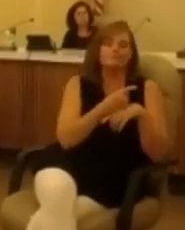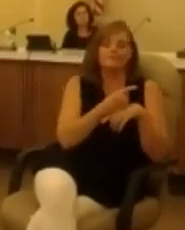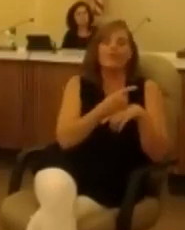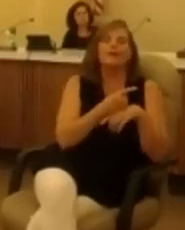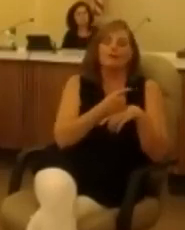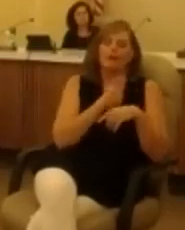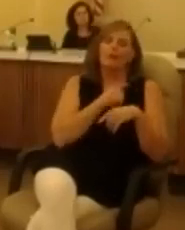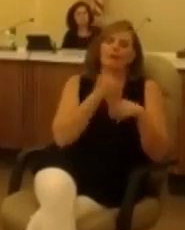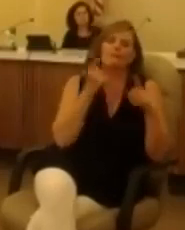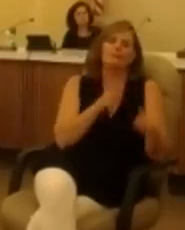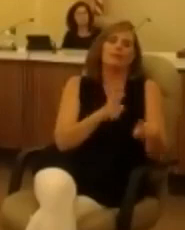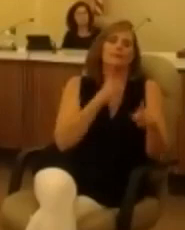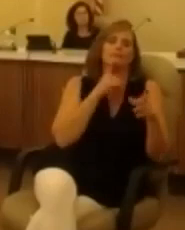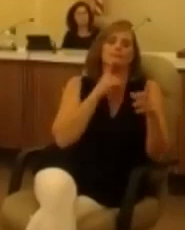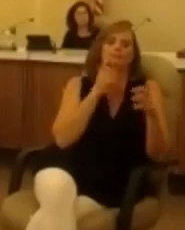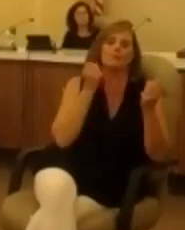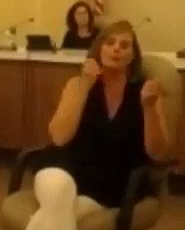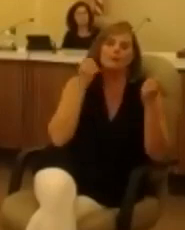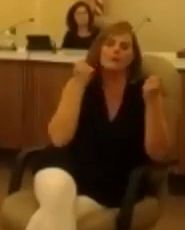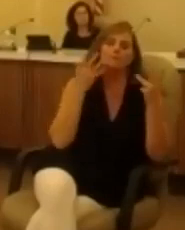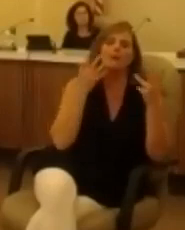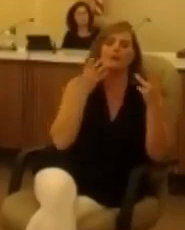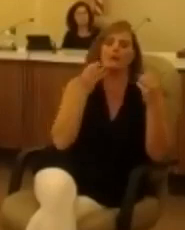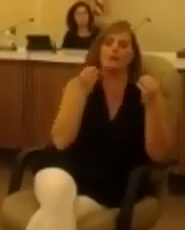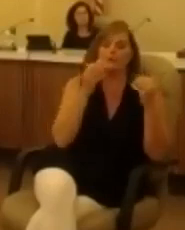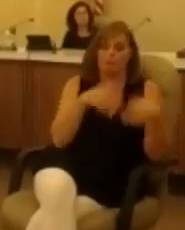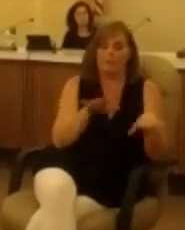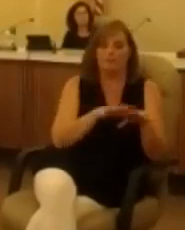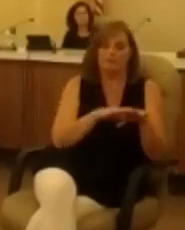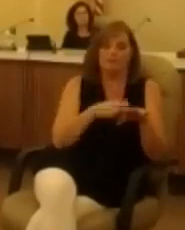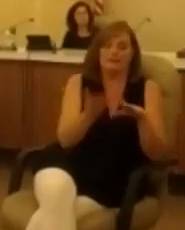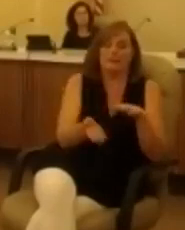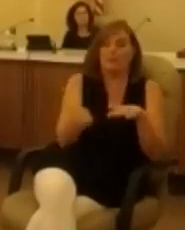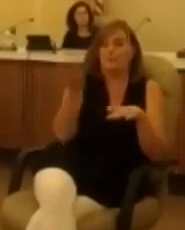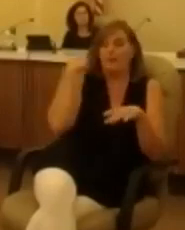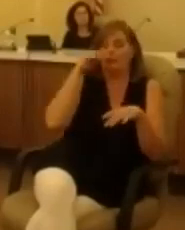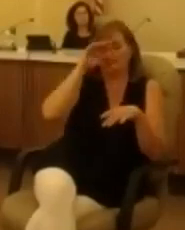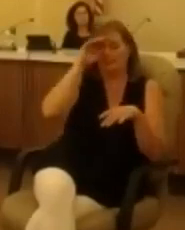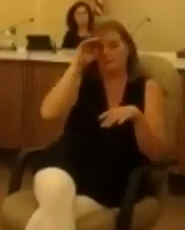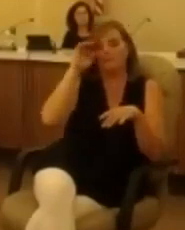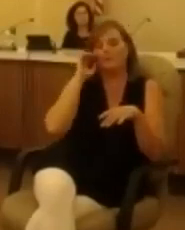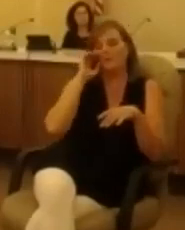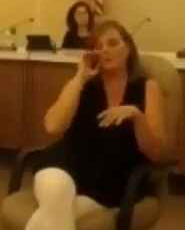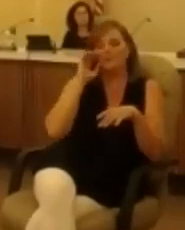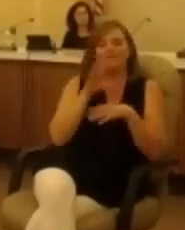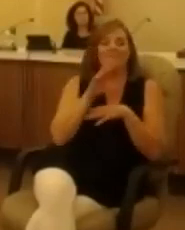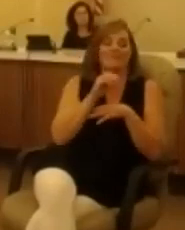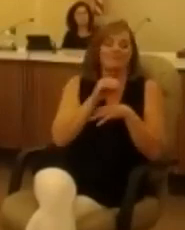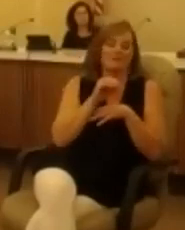number of problem properties in the past. 50 Faircrest